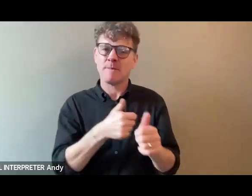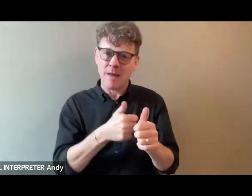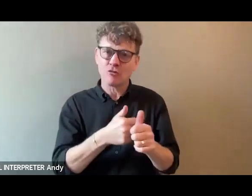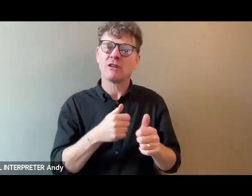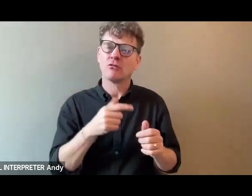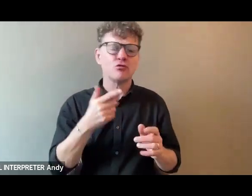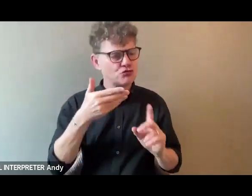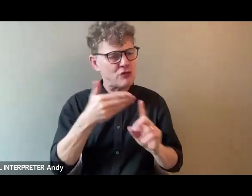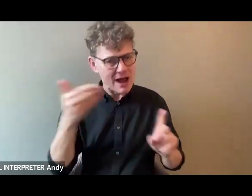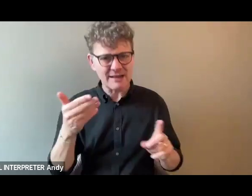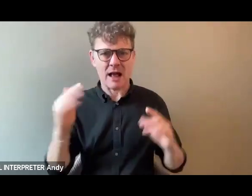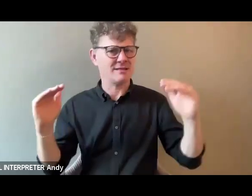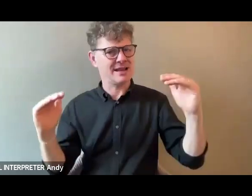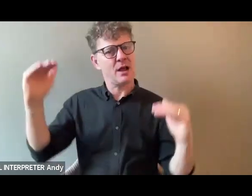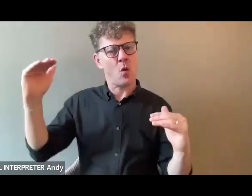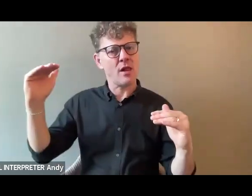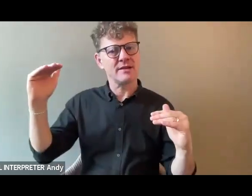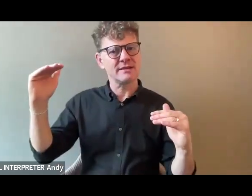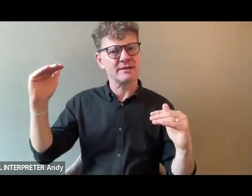of the inequalities, and